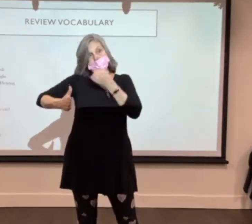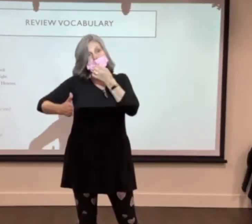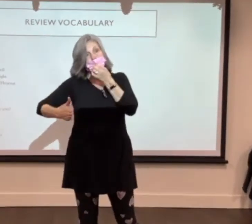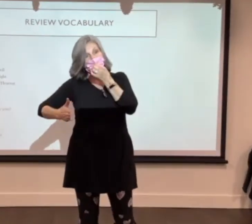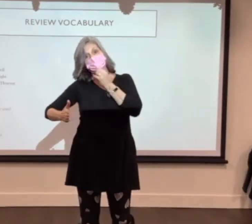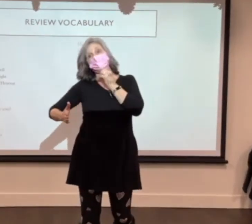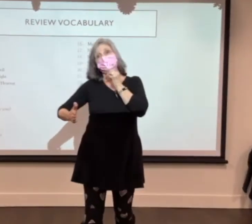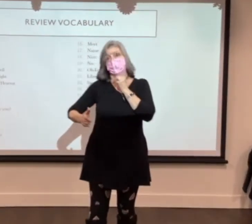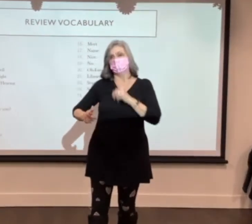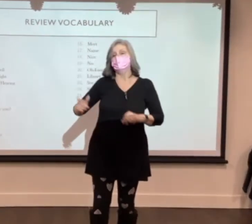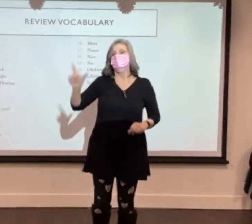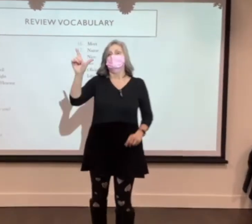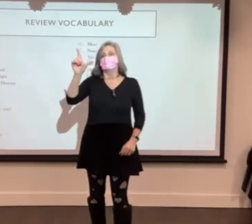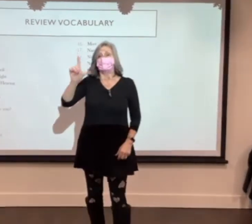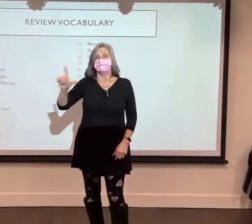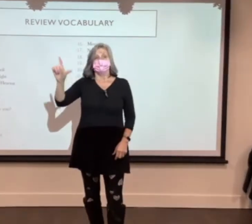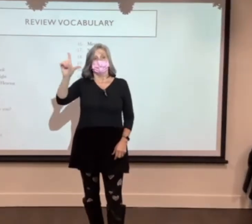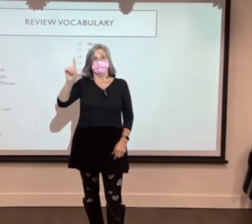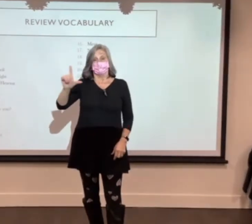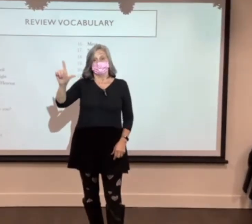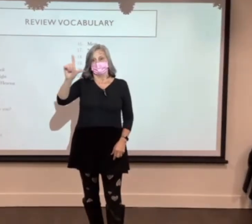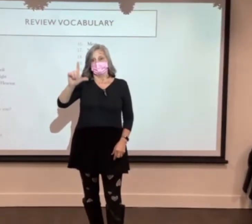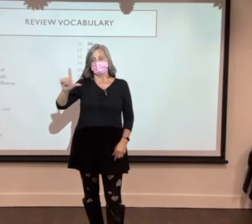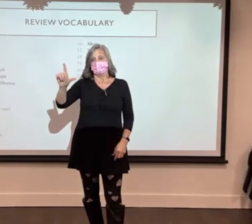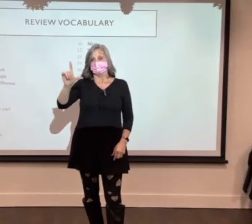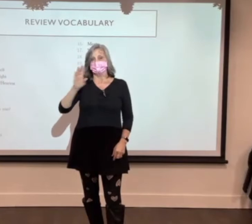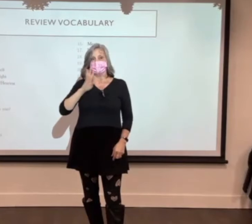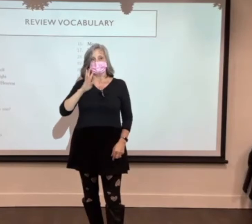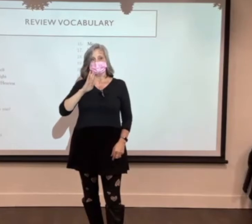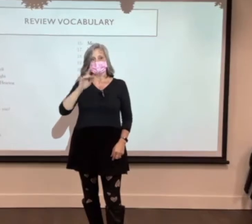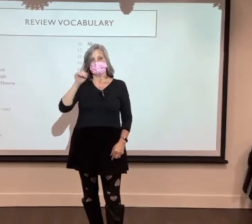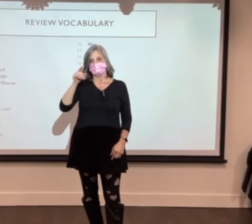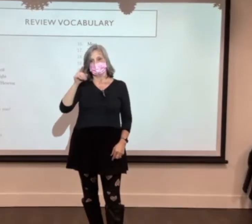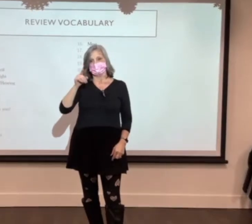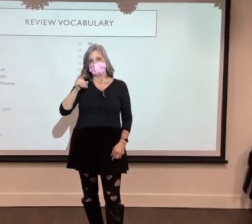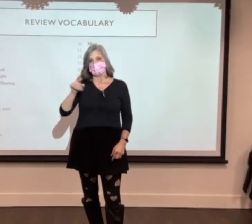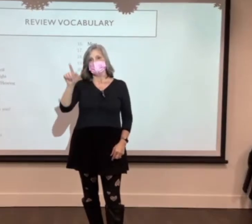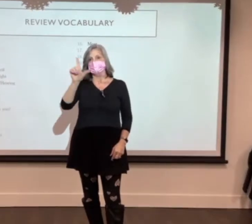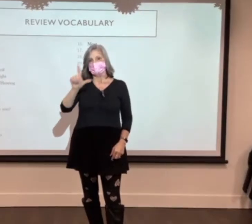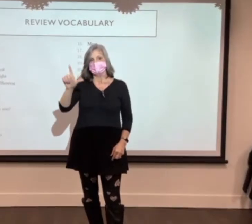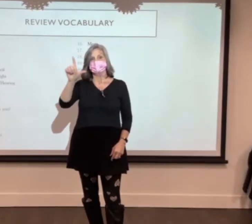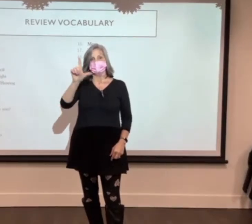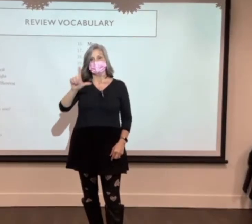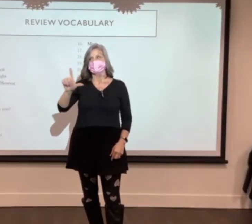job. So let's just say we went to the library and we had to talk to someone at the reference desk. We talked